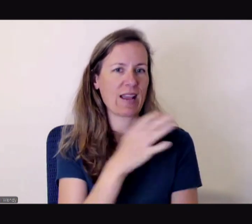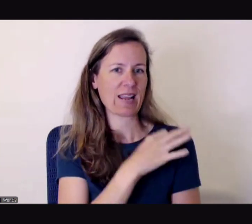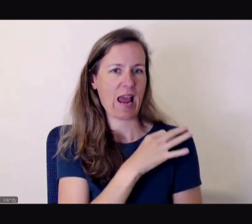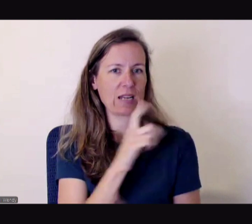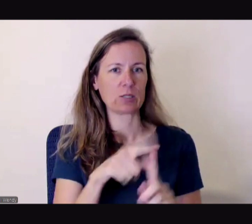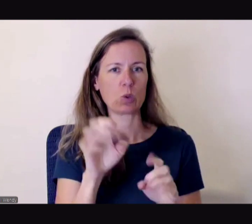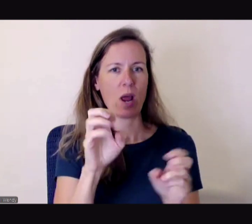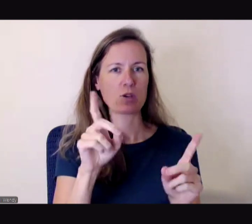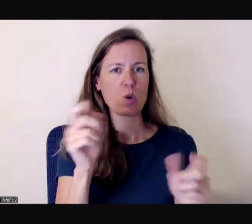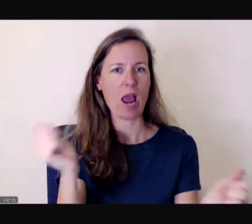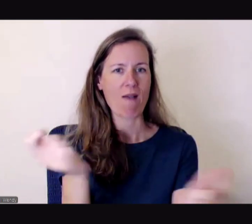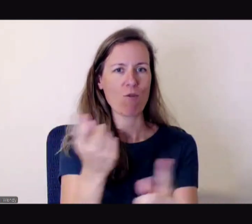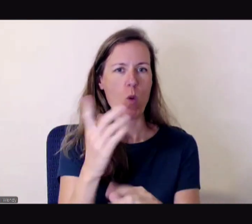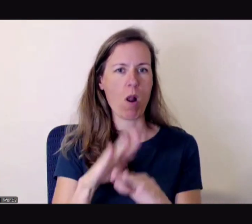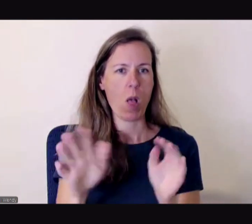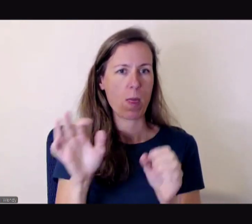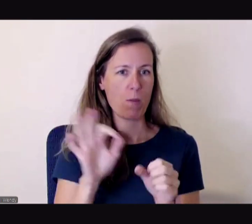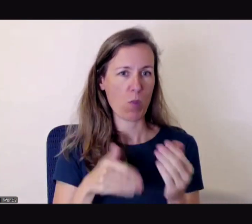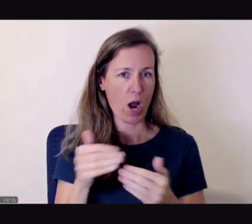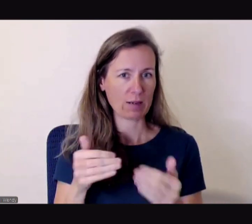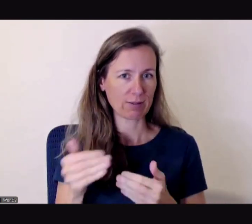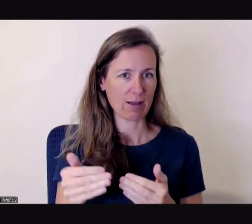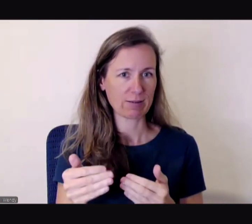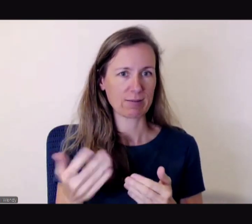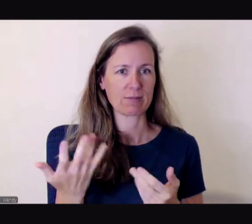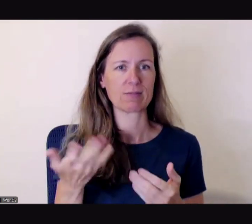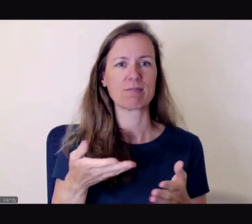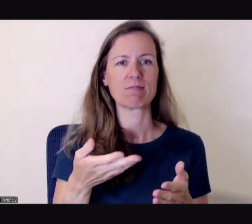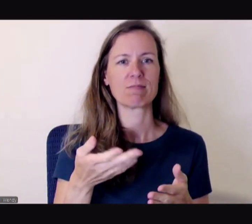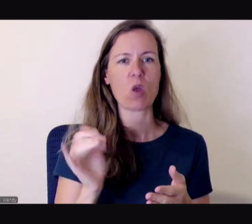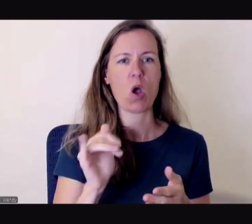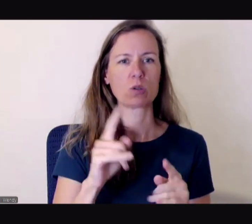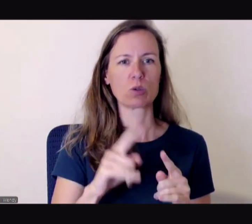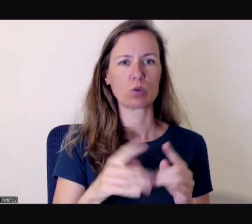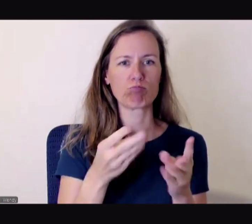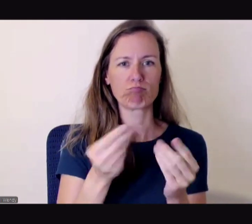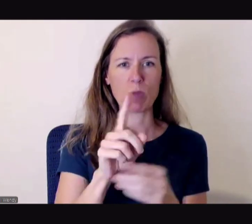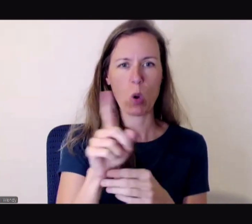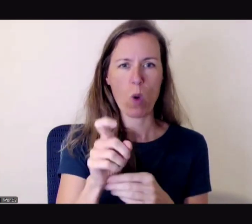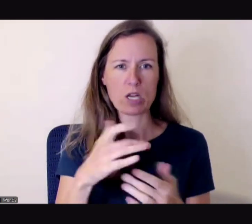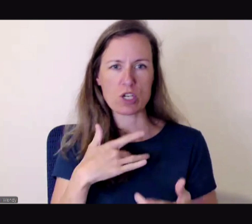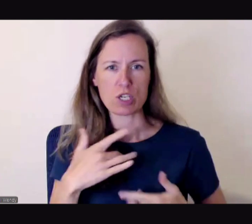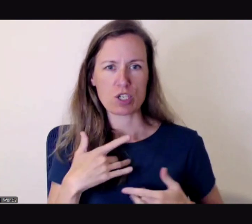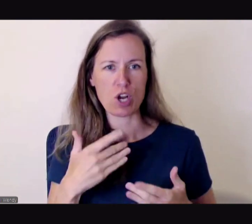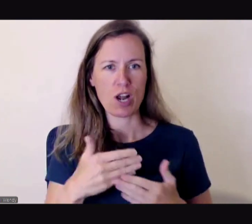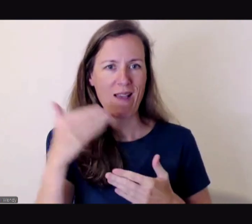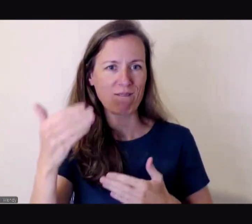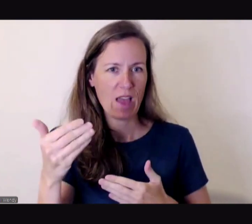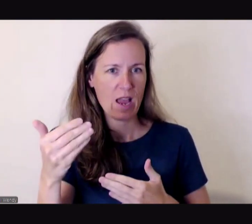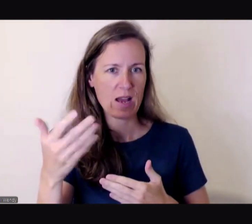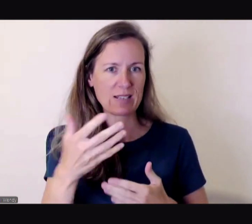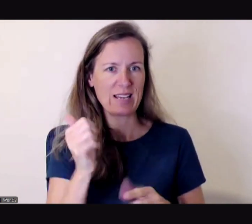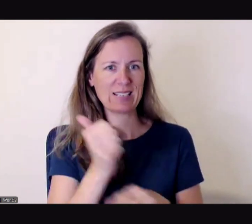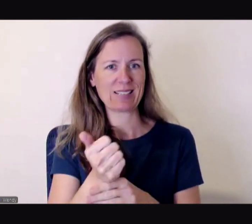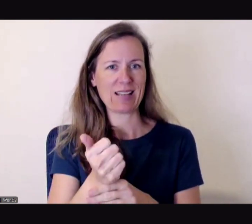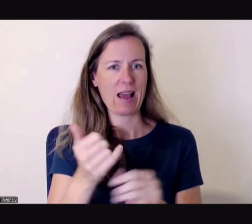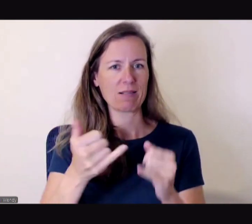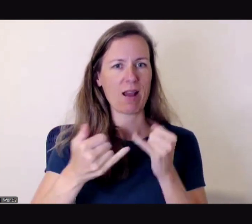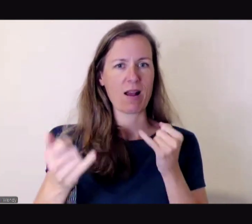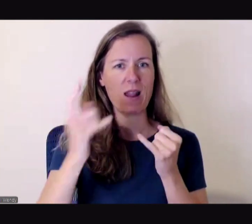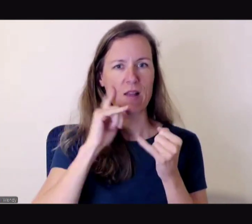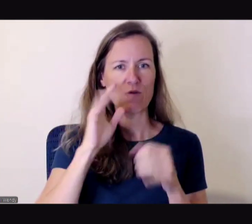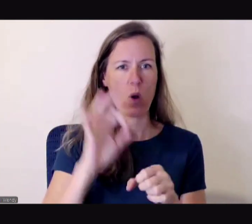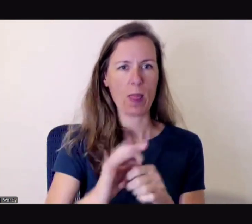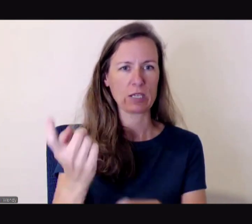Day. And another item that we will be discussing is the potential for having a Cheverly